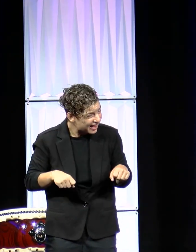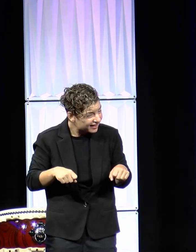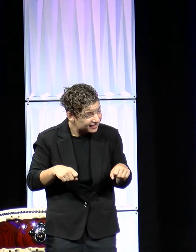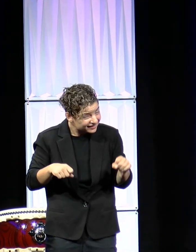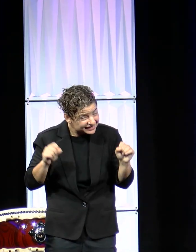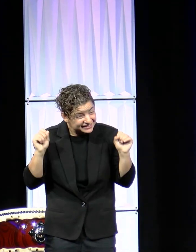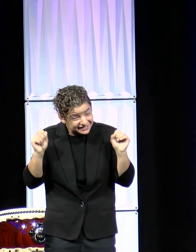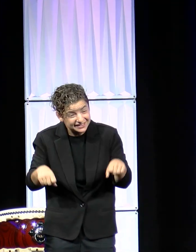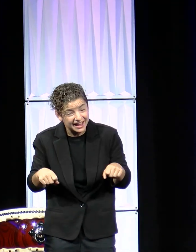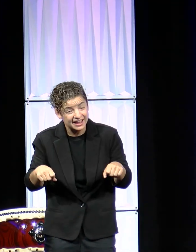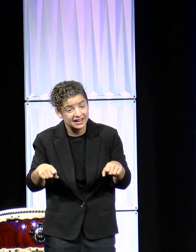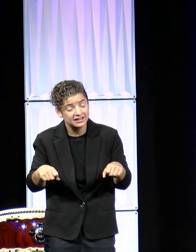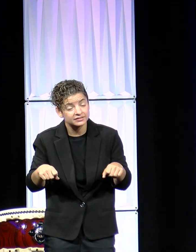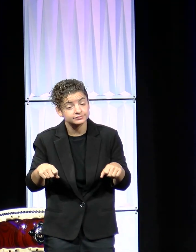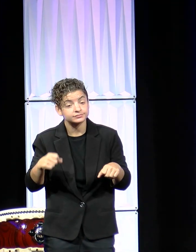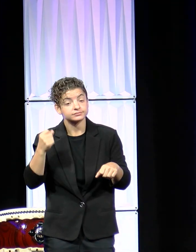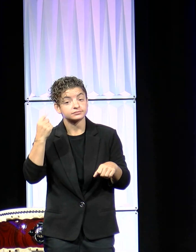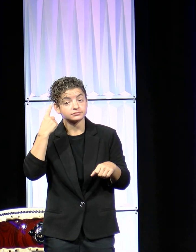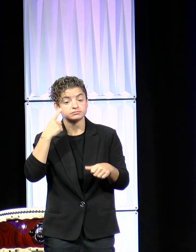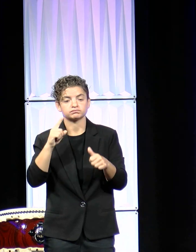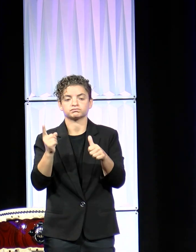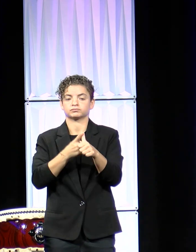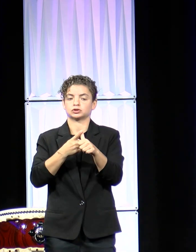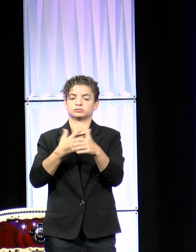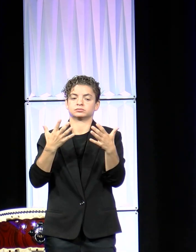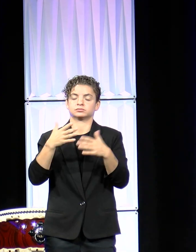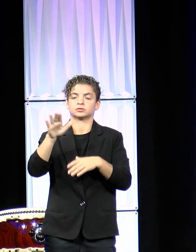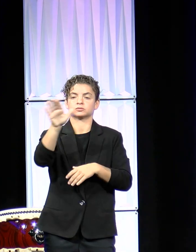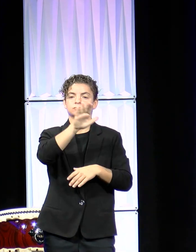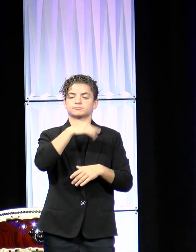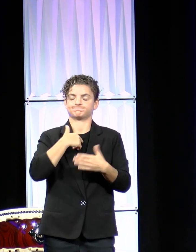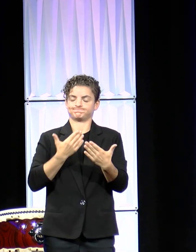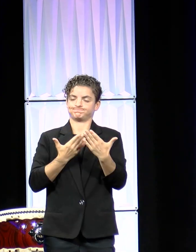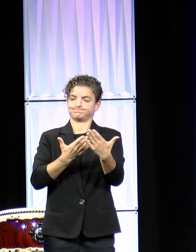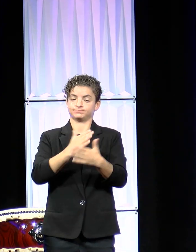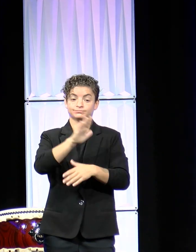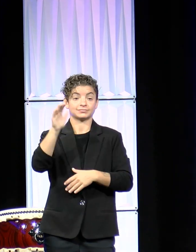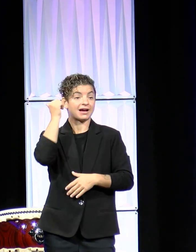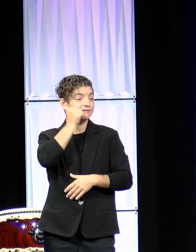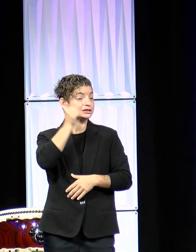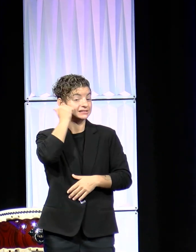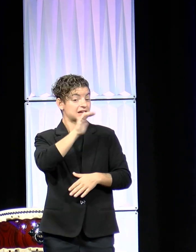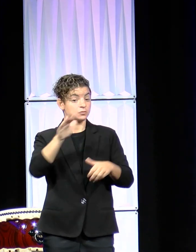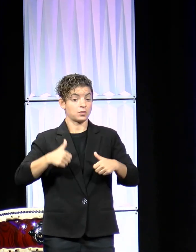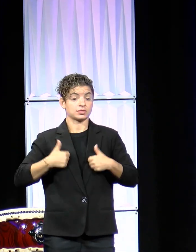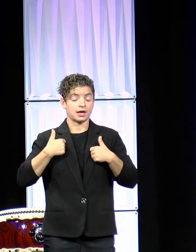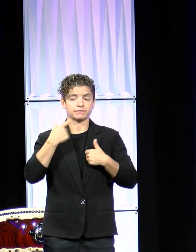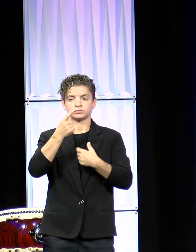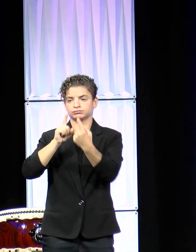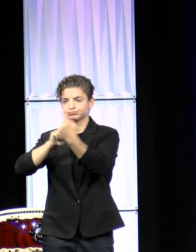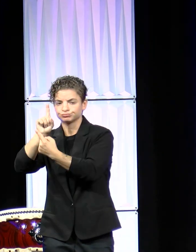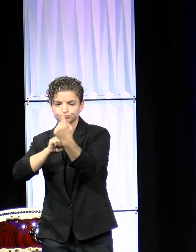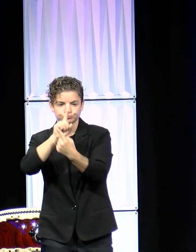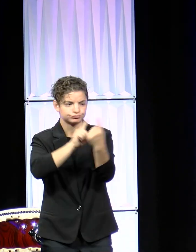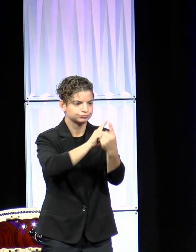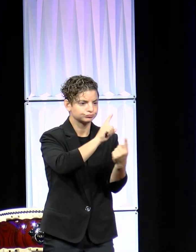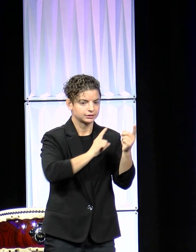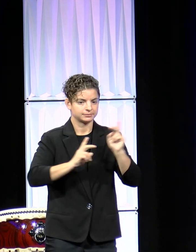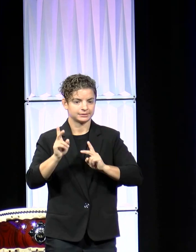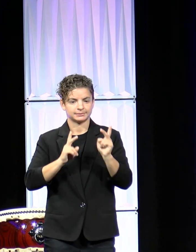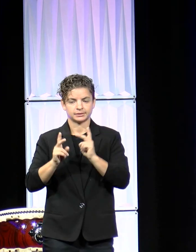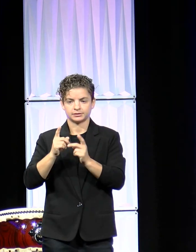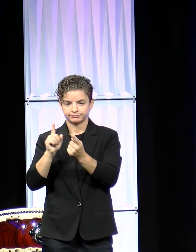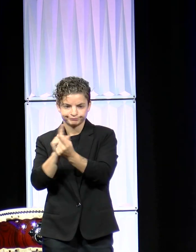you need to do in your everyday life. I was so excited to see at this conference ways that we can step up and support